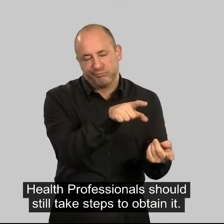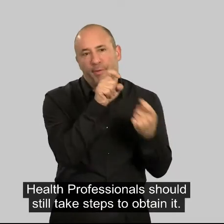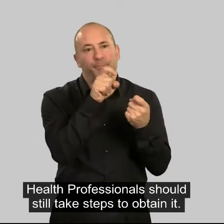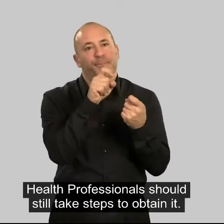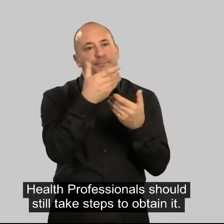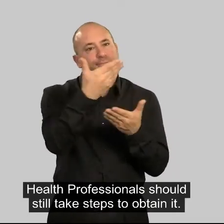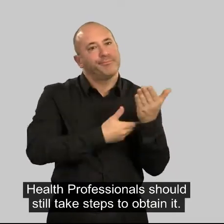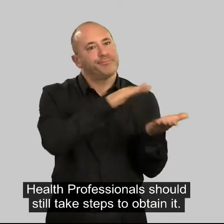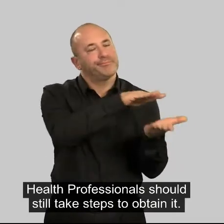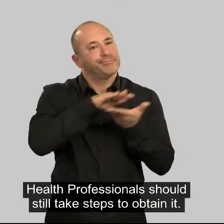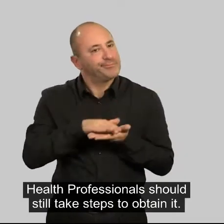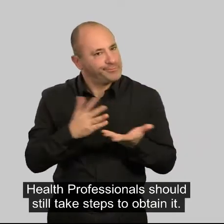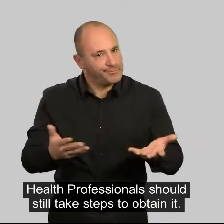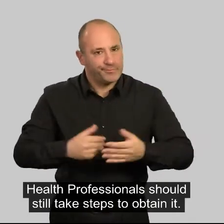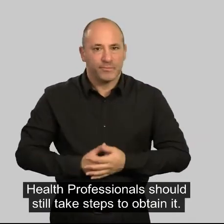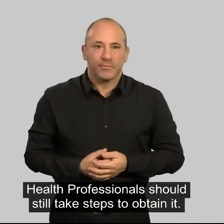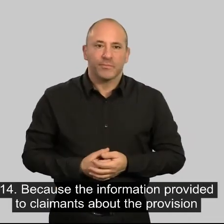it.